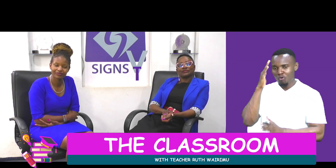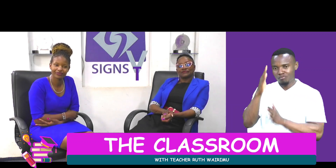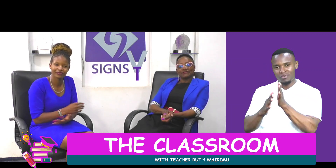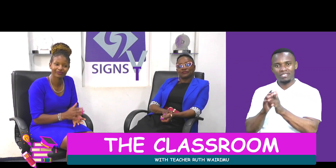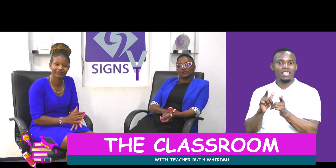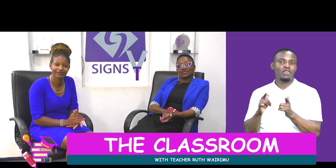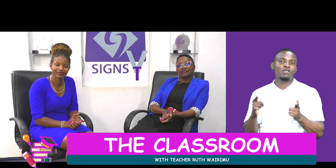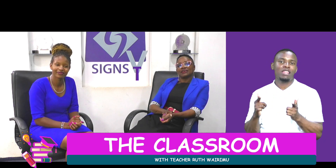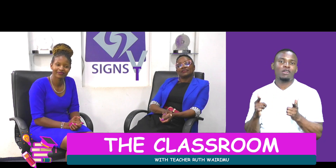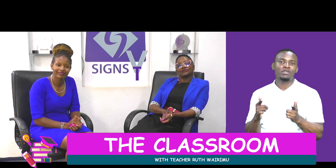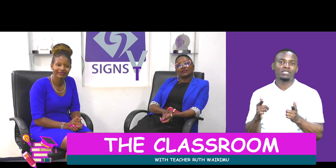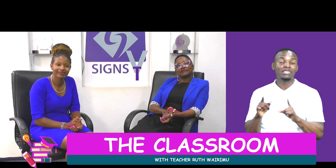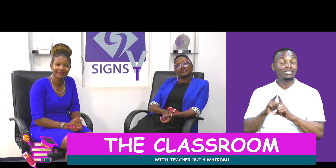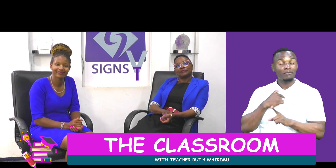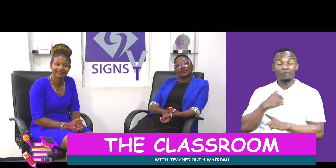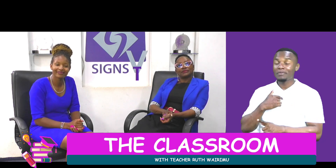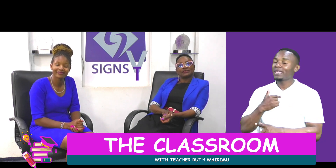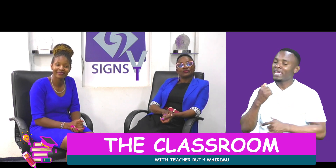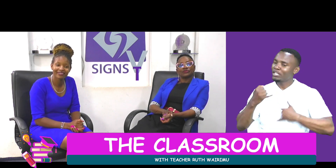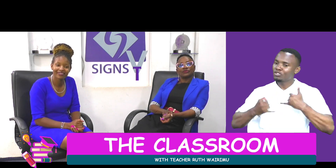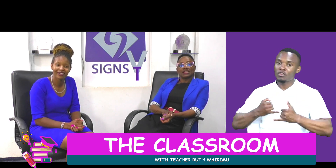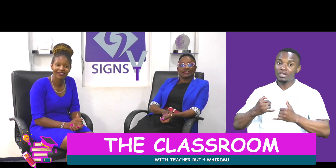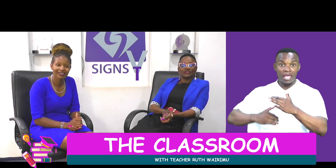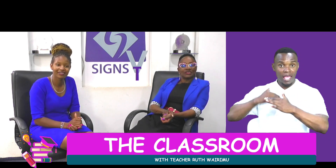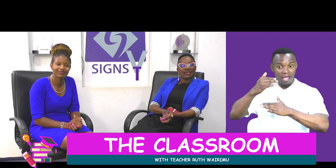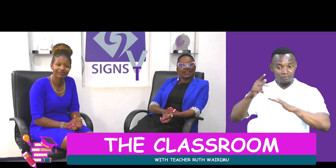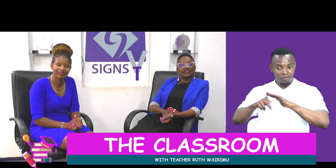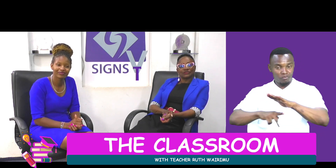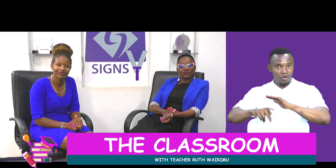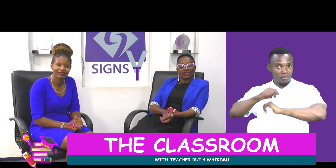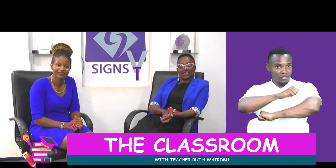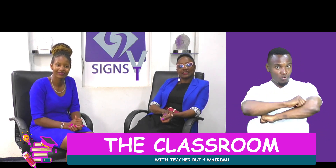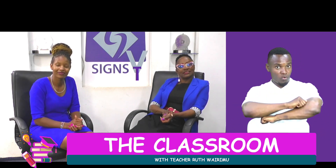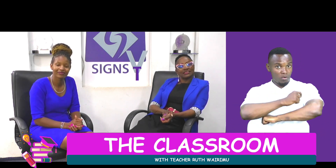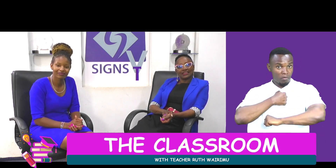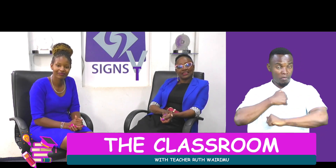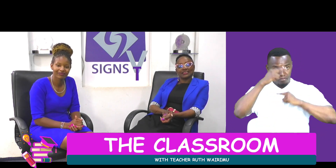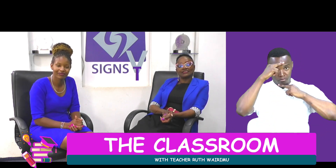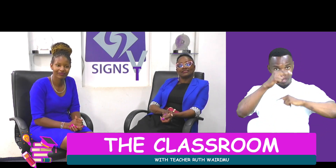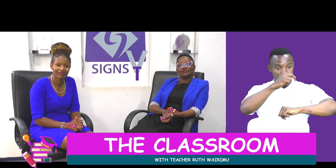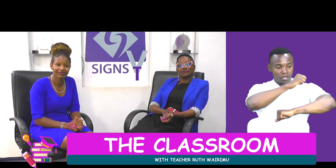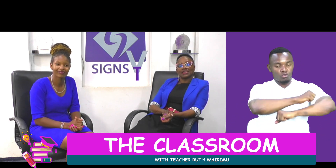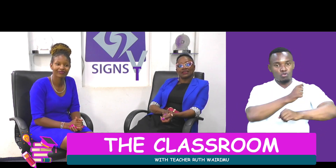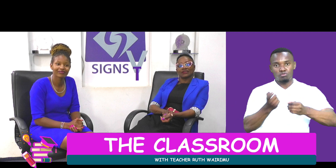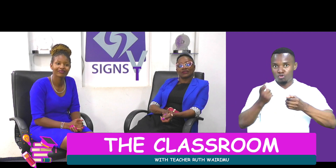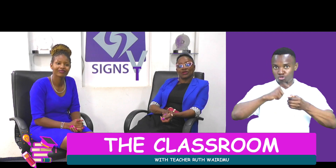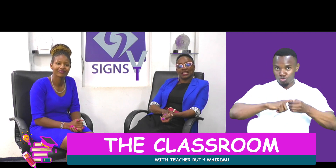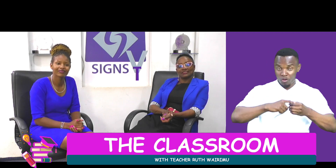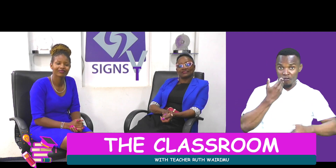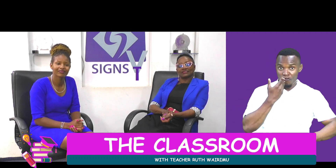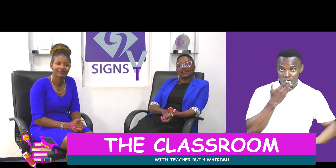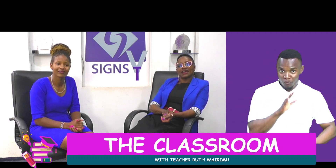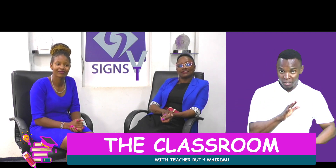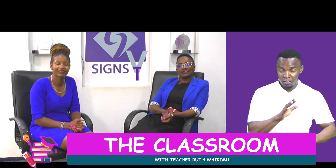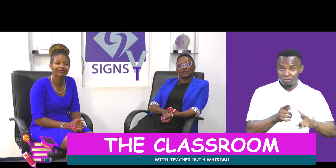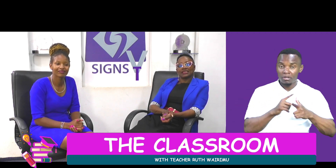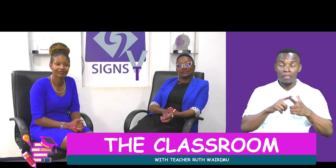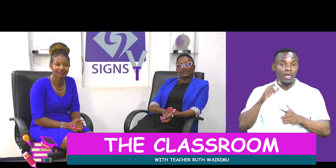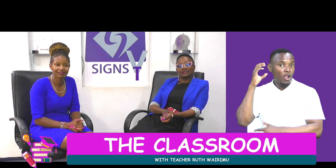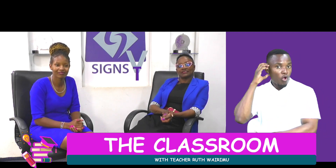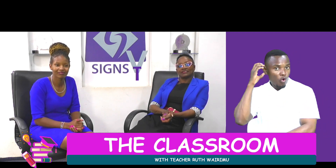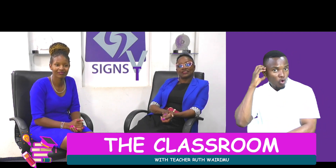it was fun for me. So after primary school, I joined high school, I cleared, I did my college, I